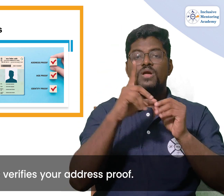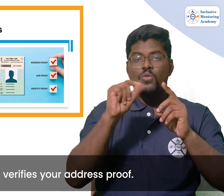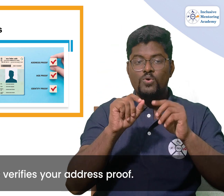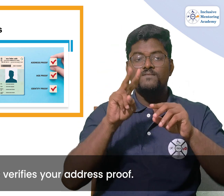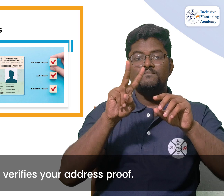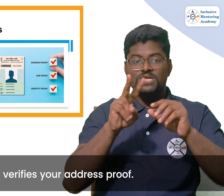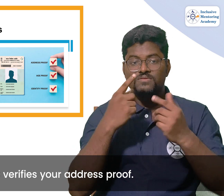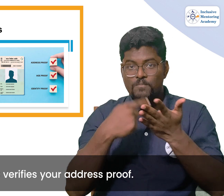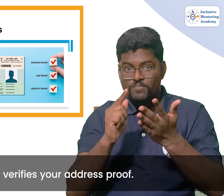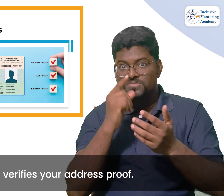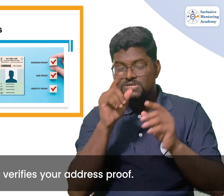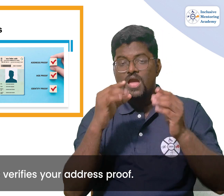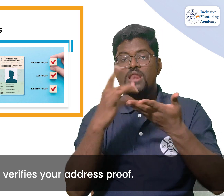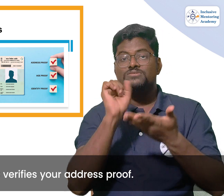BLO verifies your address proof.